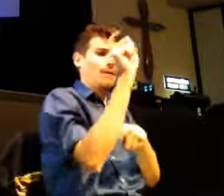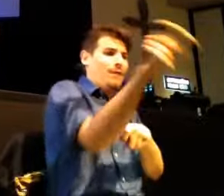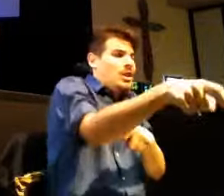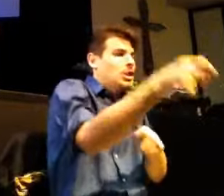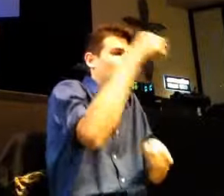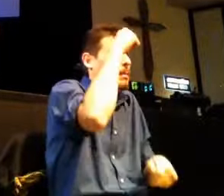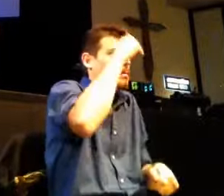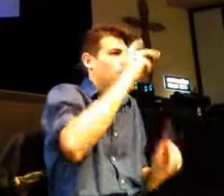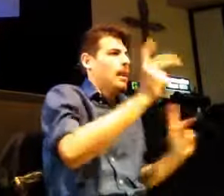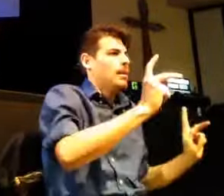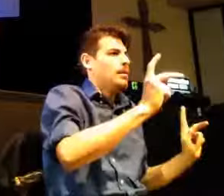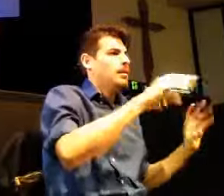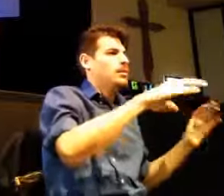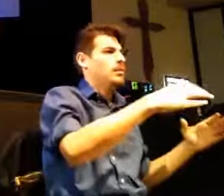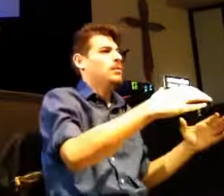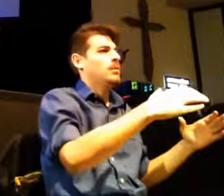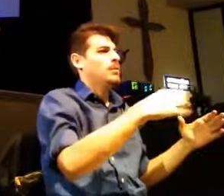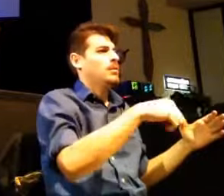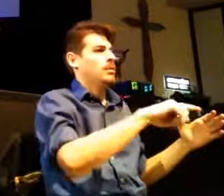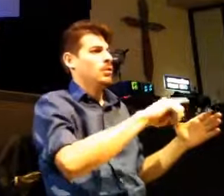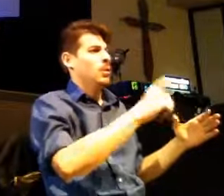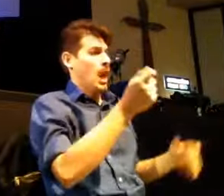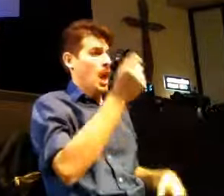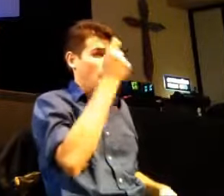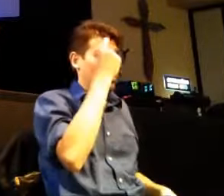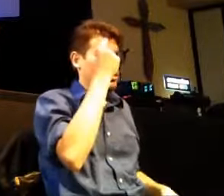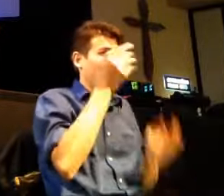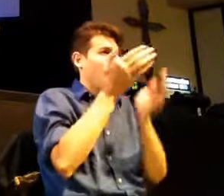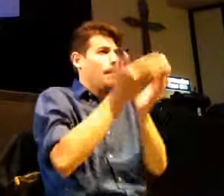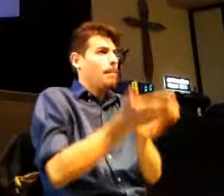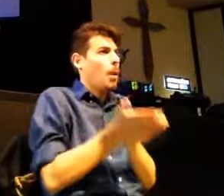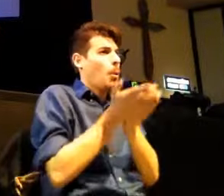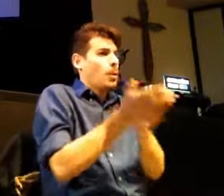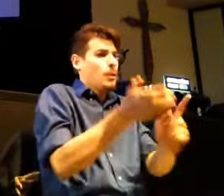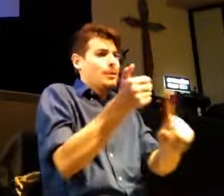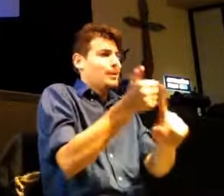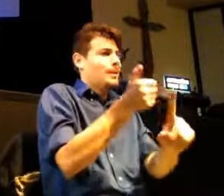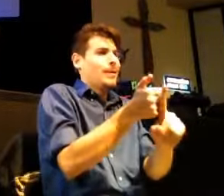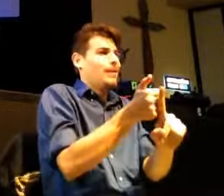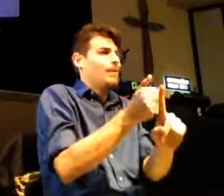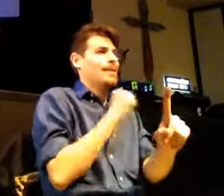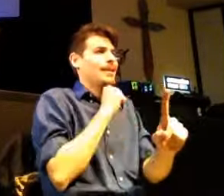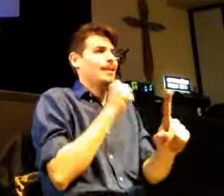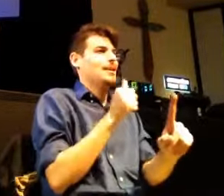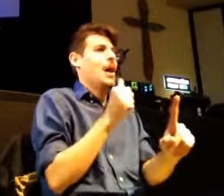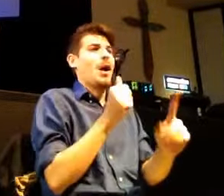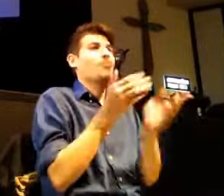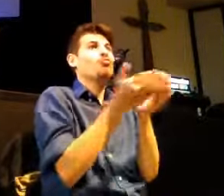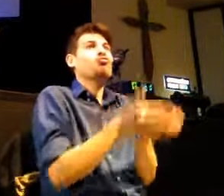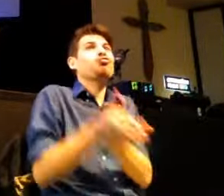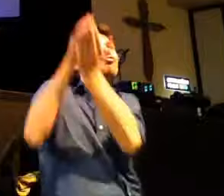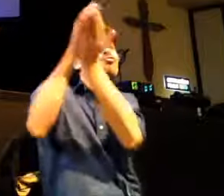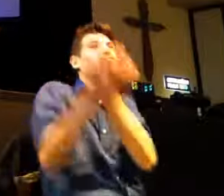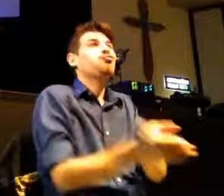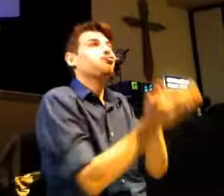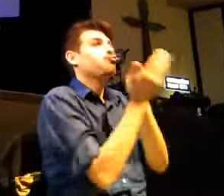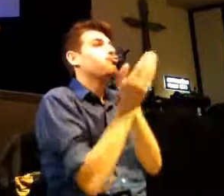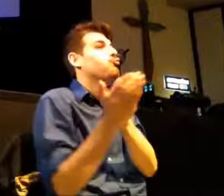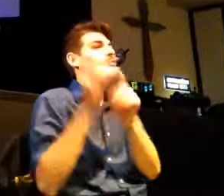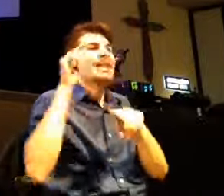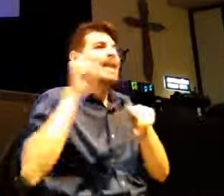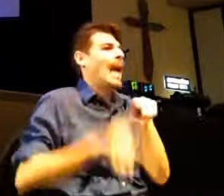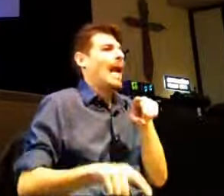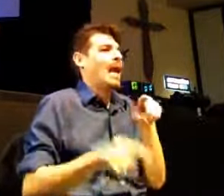danger that they were in. They understood that the boat they were in wasn't made for storms like this. And this idea of the waves are buffeting it is